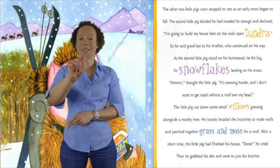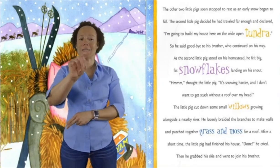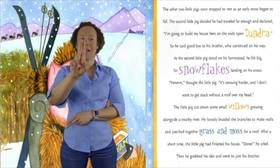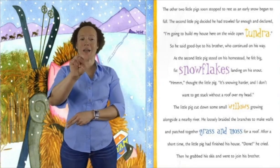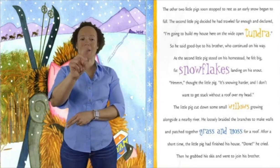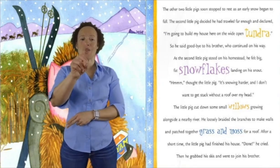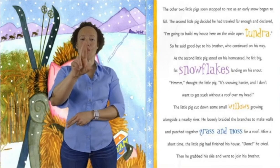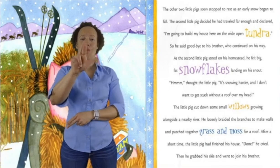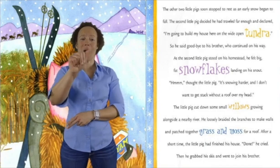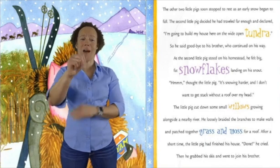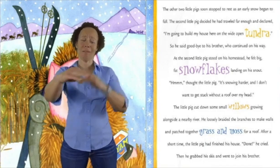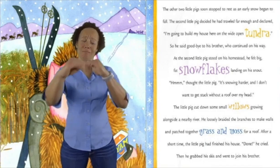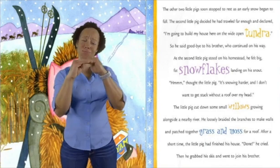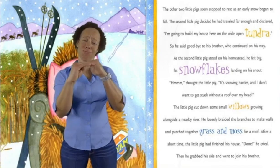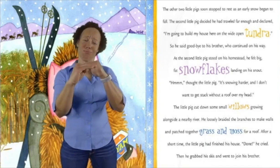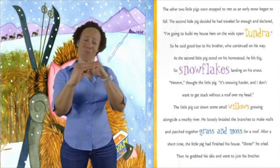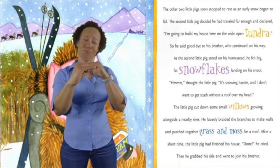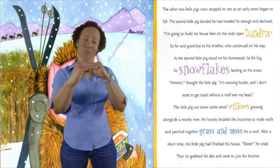wide open tundra."